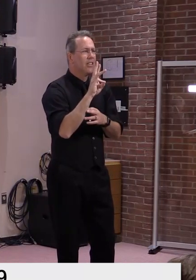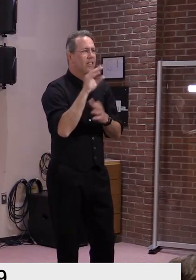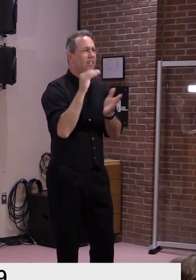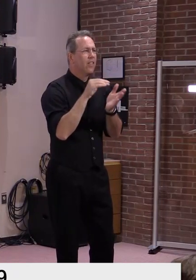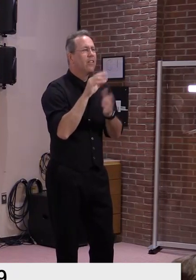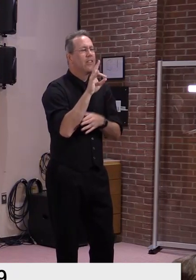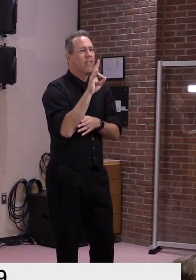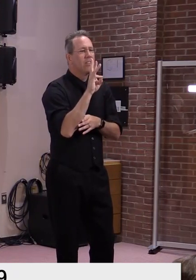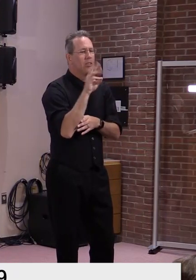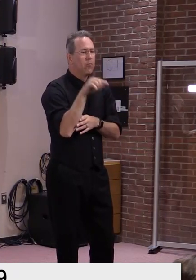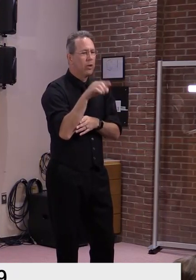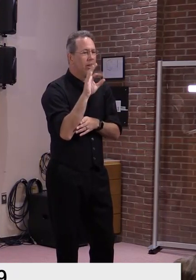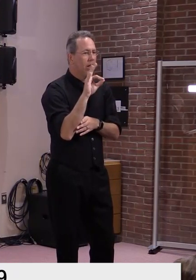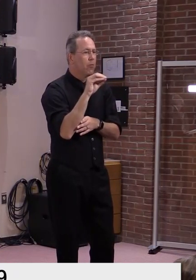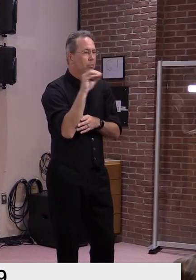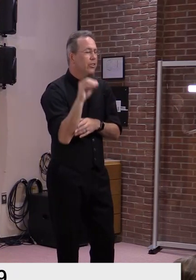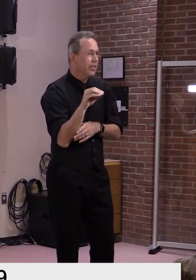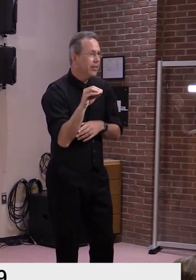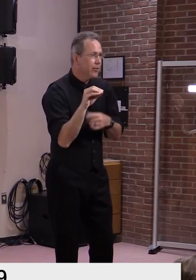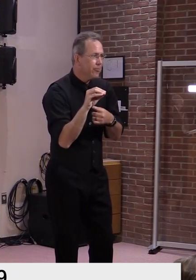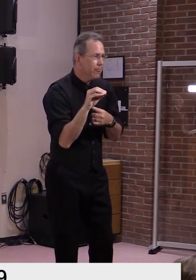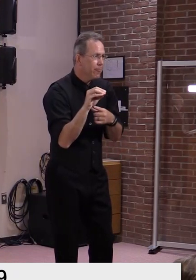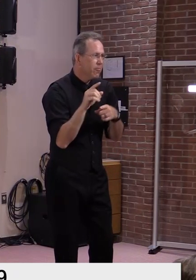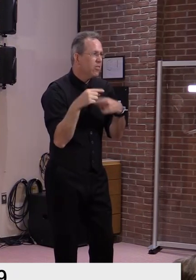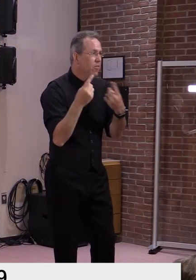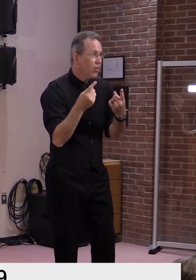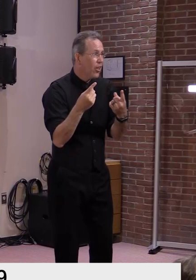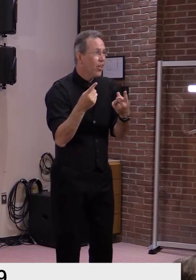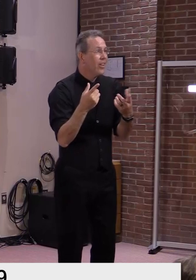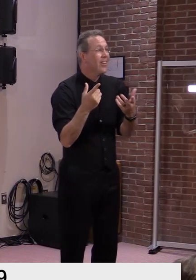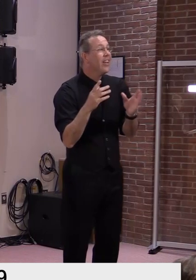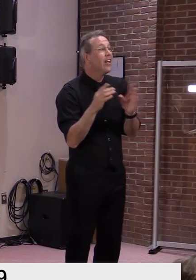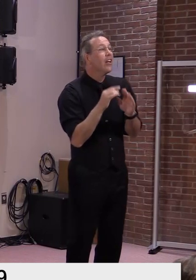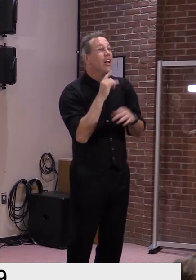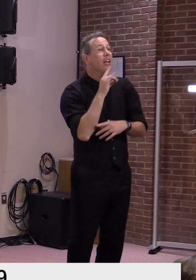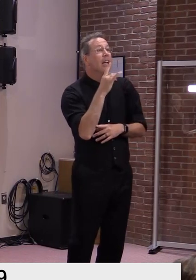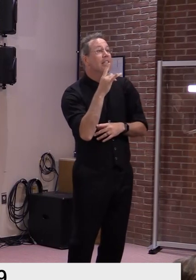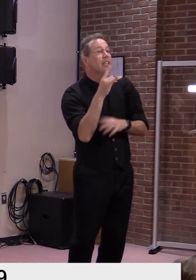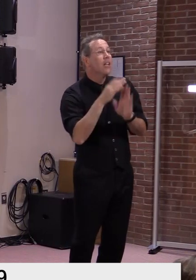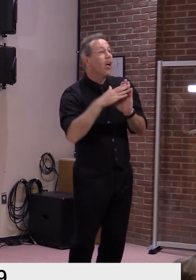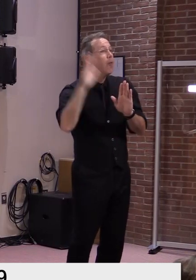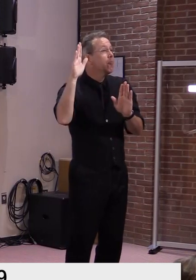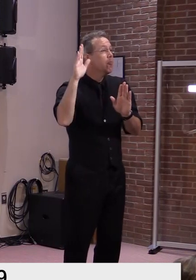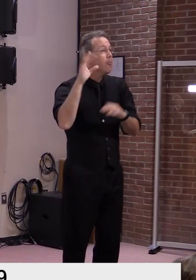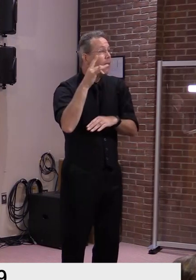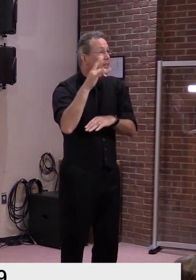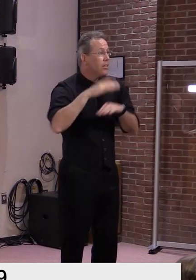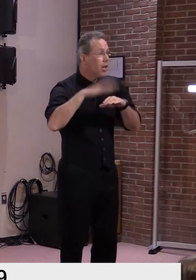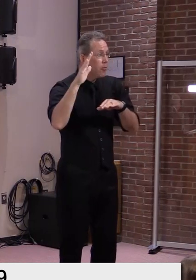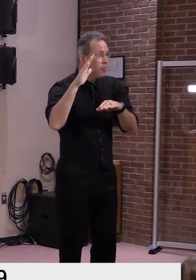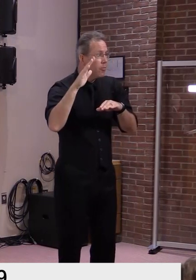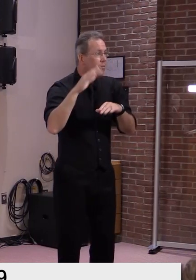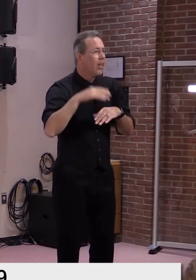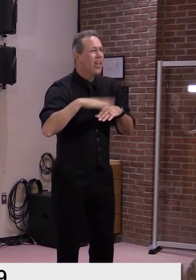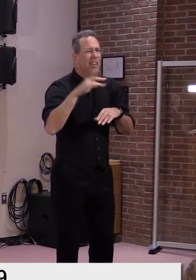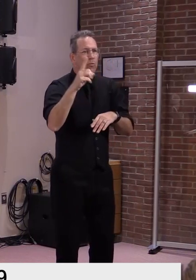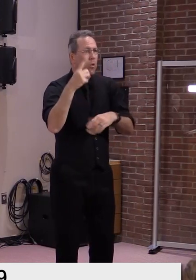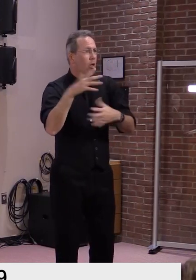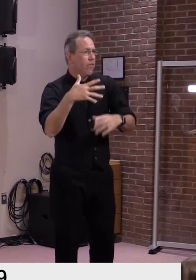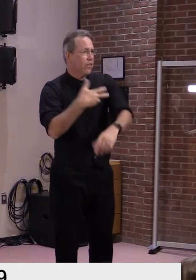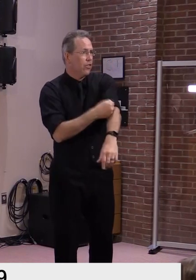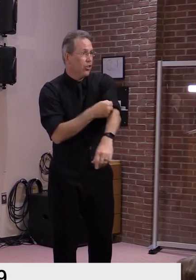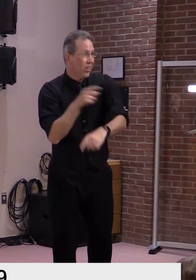number. Vermonters 18 plus with at least one dose. This is what the White House uses as sort of their measuring